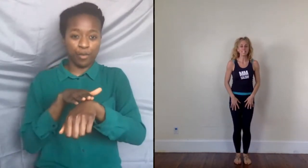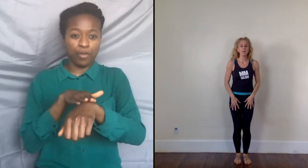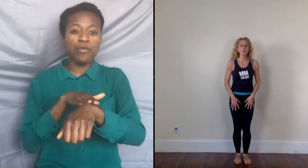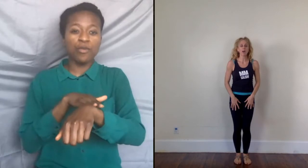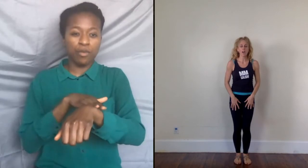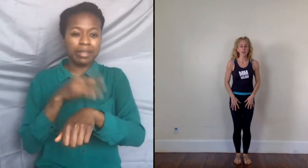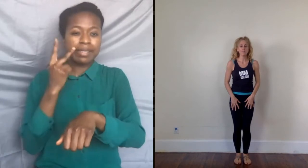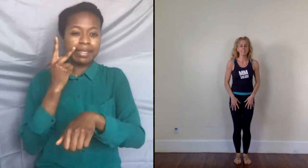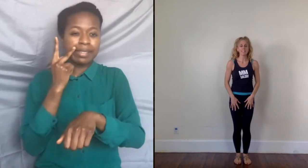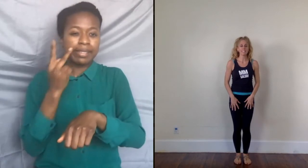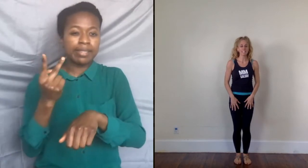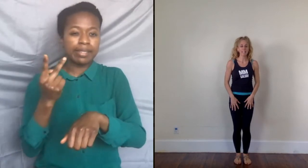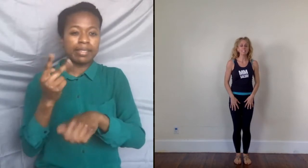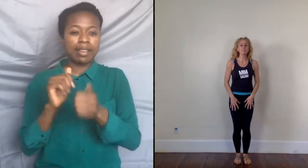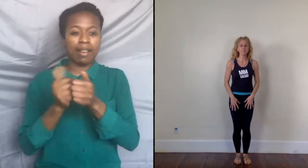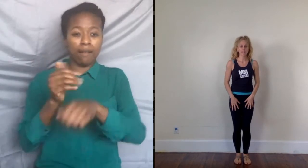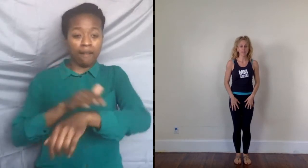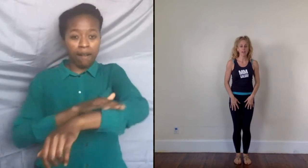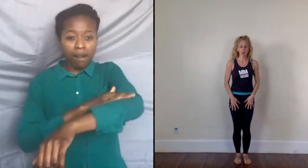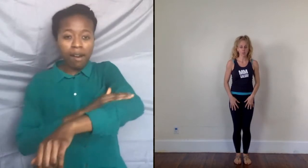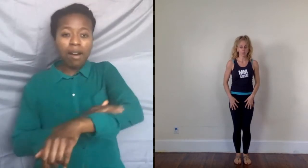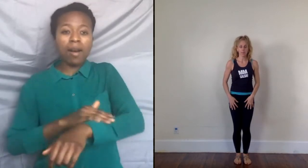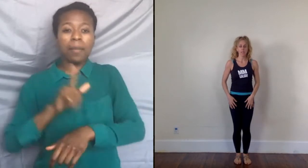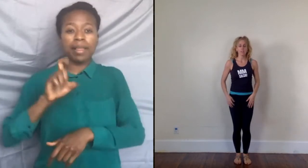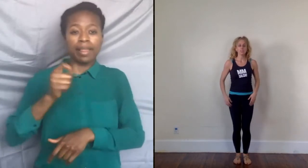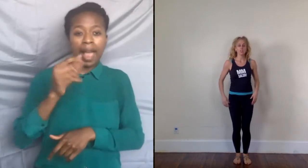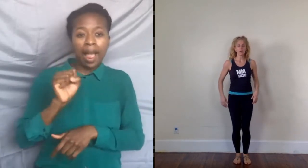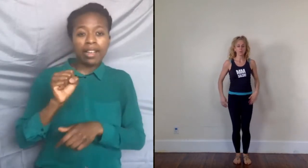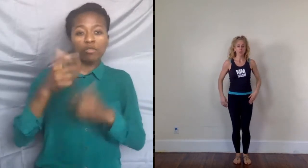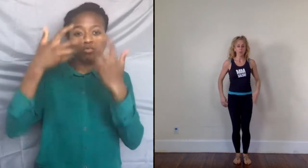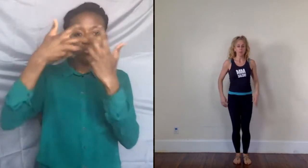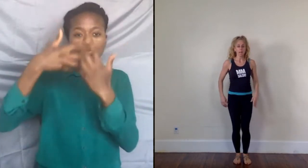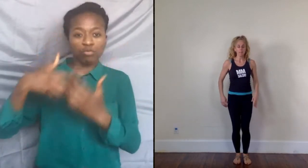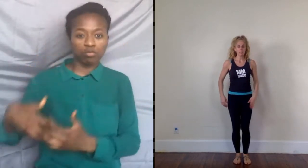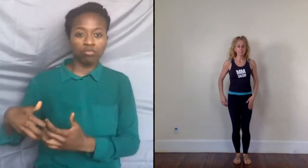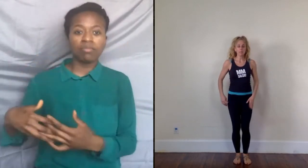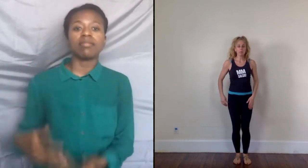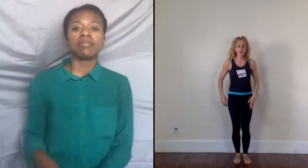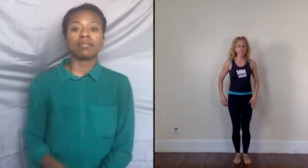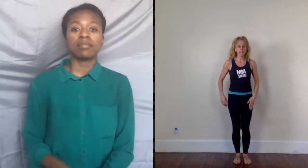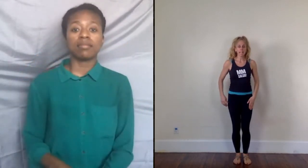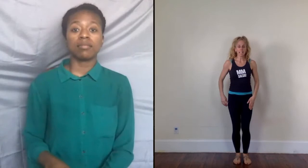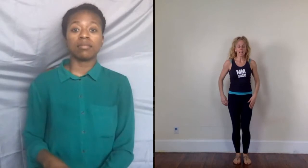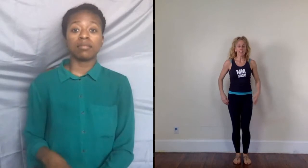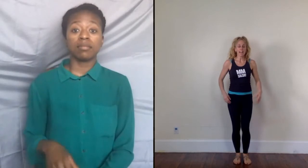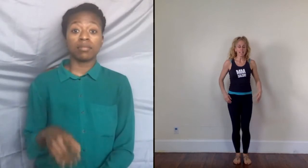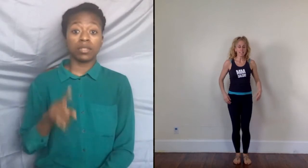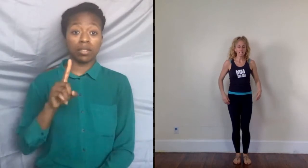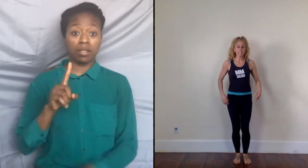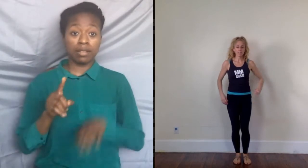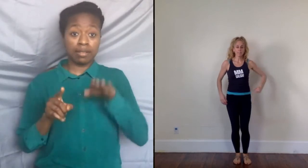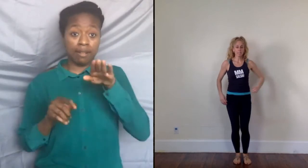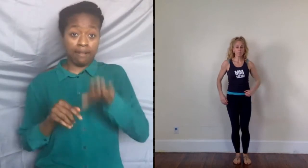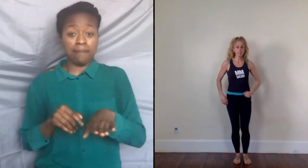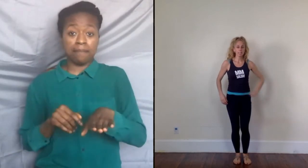can see how the arms and the legs pair up. So when I'm stepping one leg, that leg that I'm stepping, the